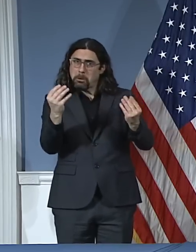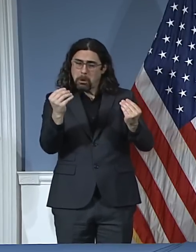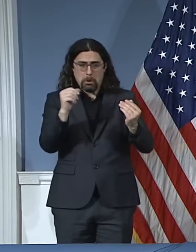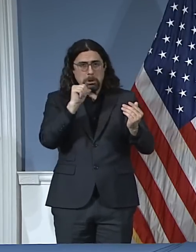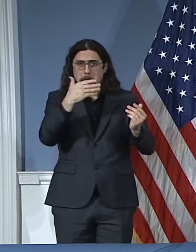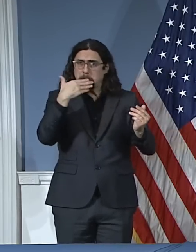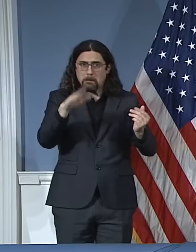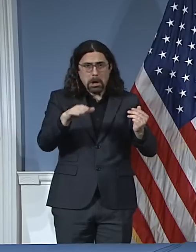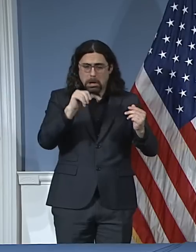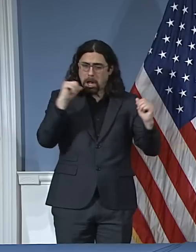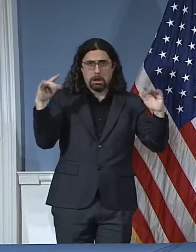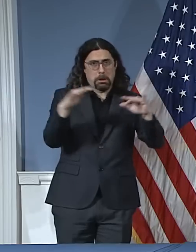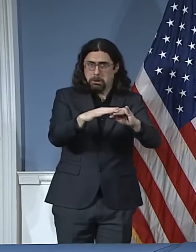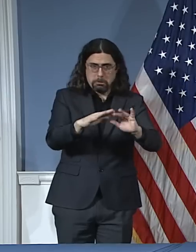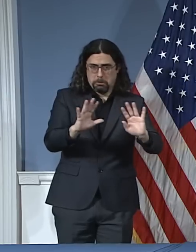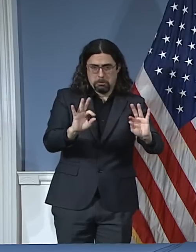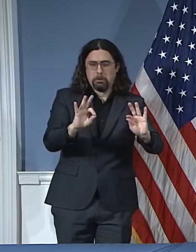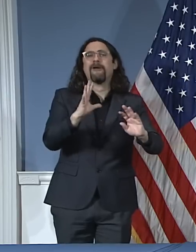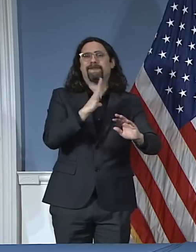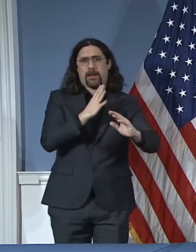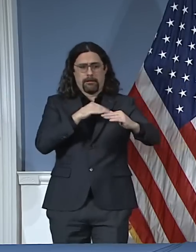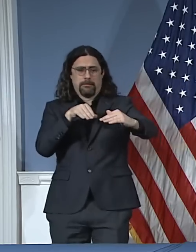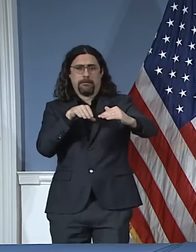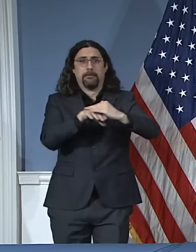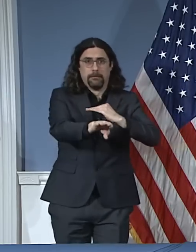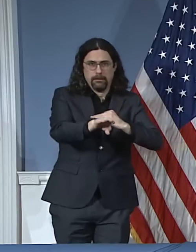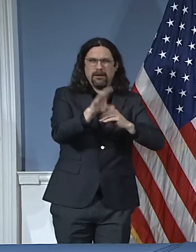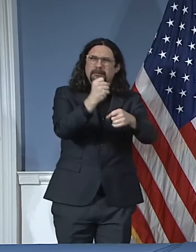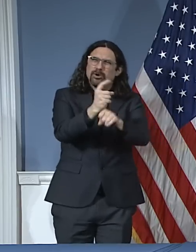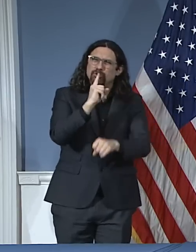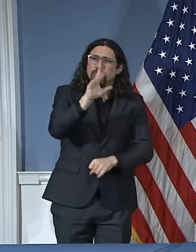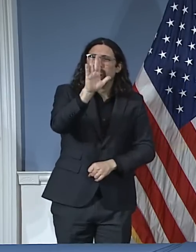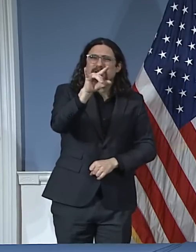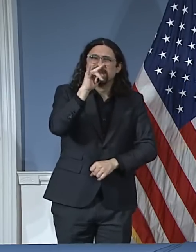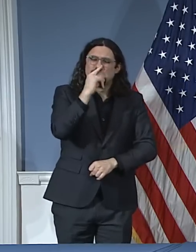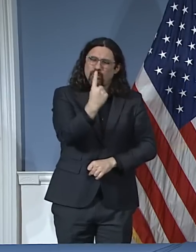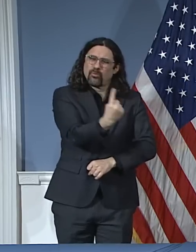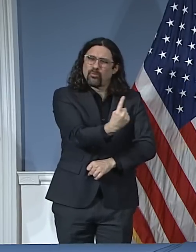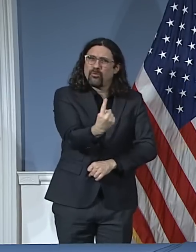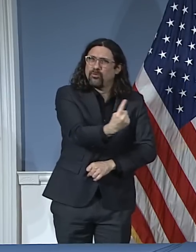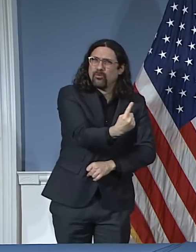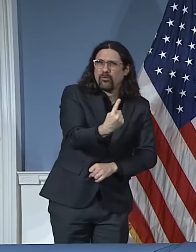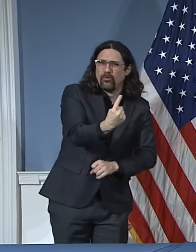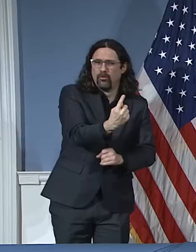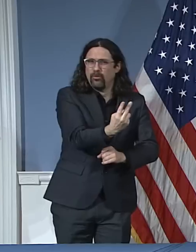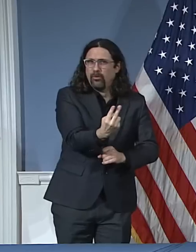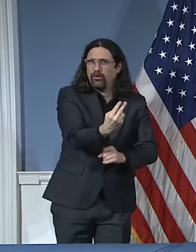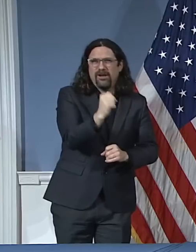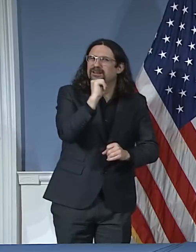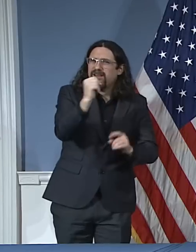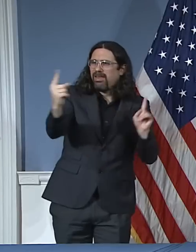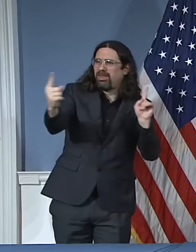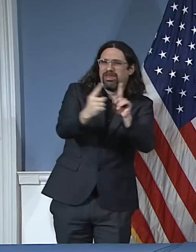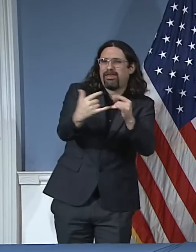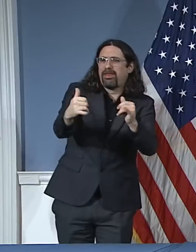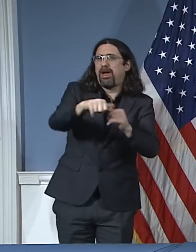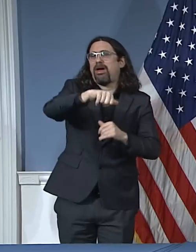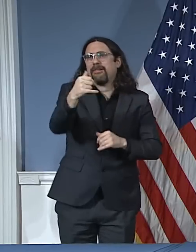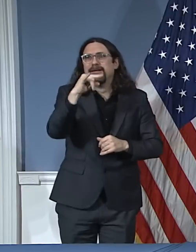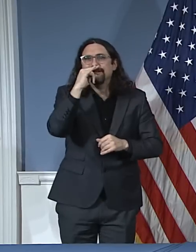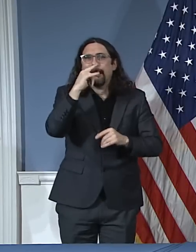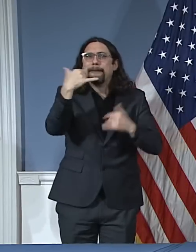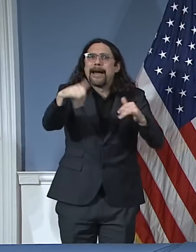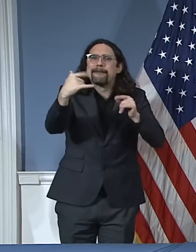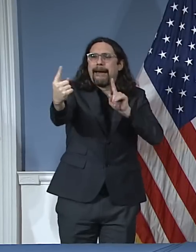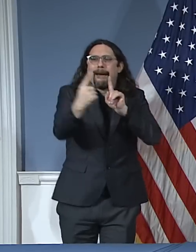city enforcement, but we can't be everywhere, obviously. You have to take responsibility. If you don't feel you can do it, don't go to the playground. Some